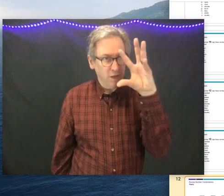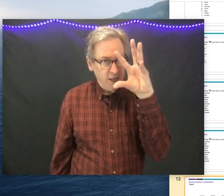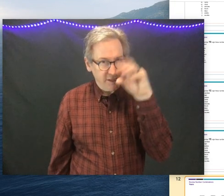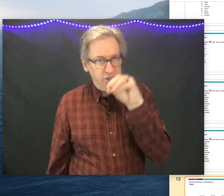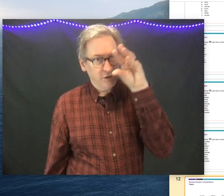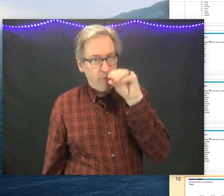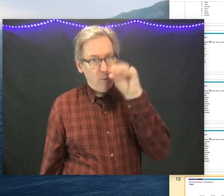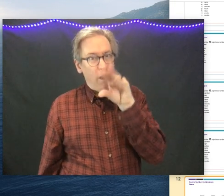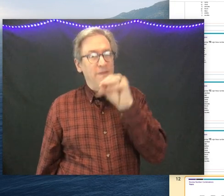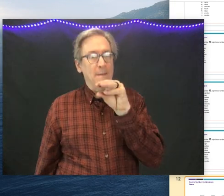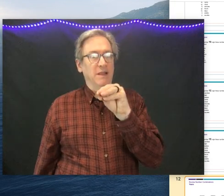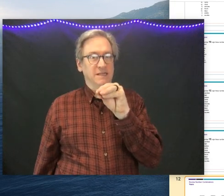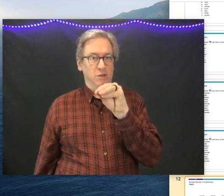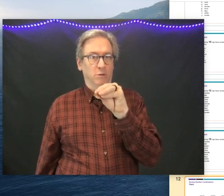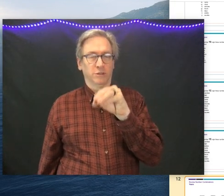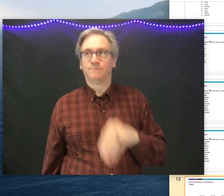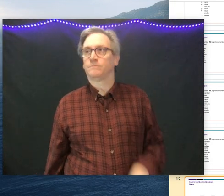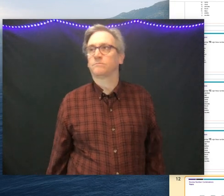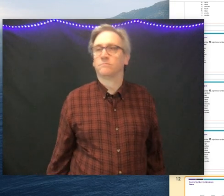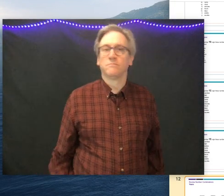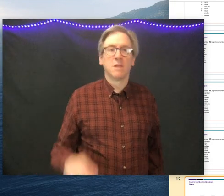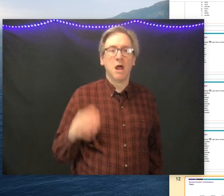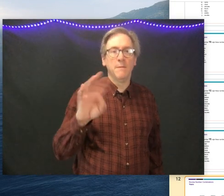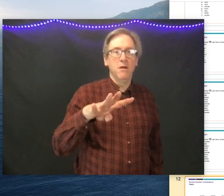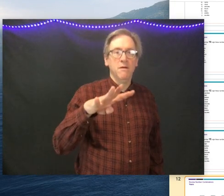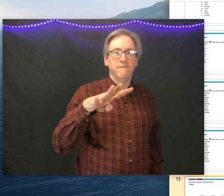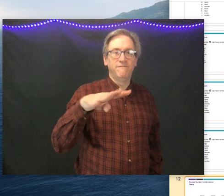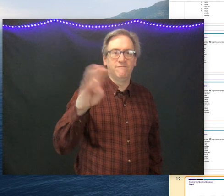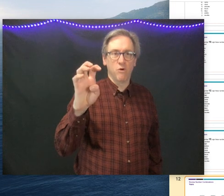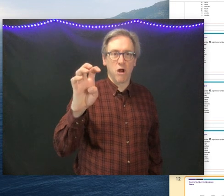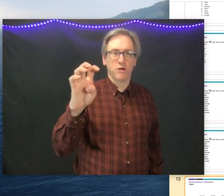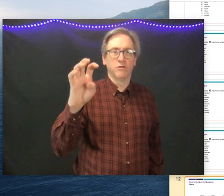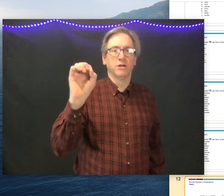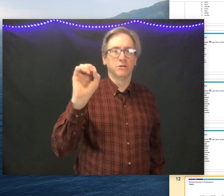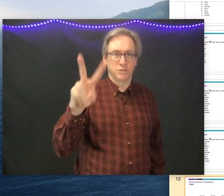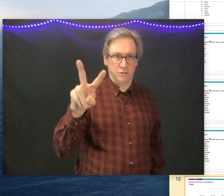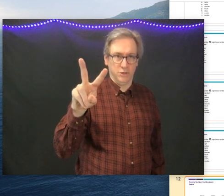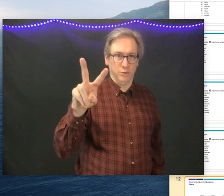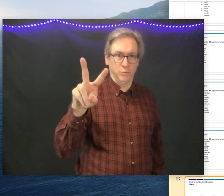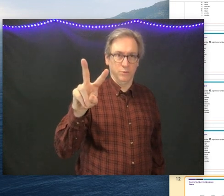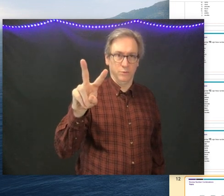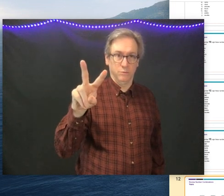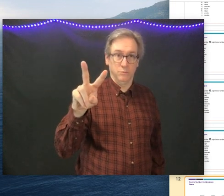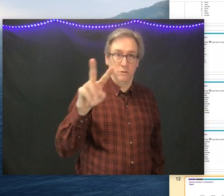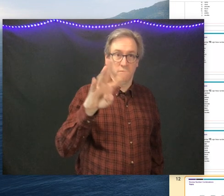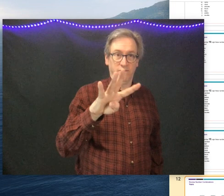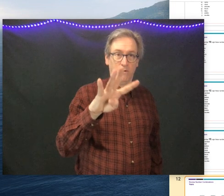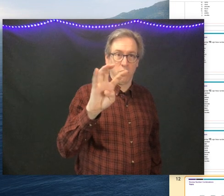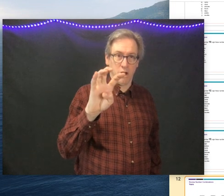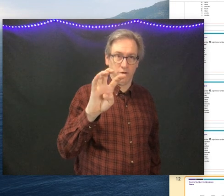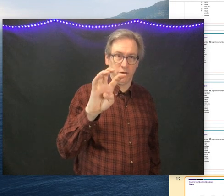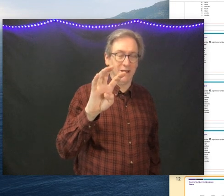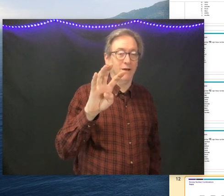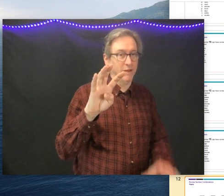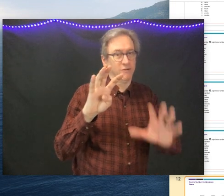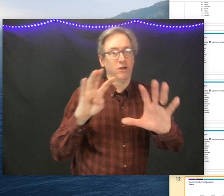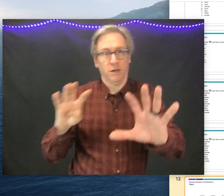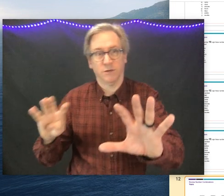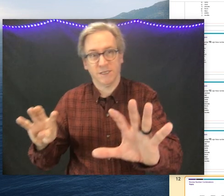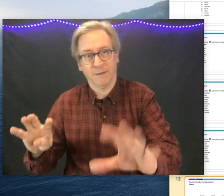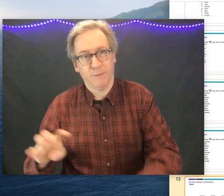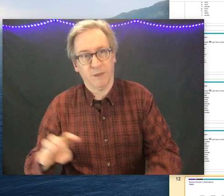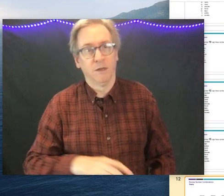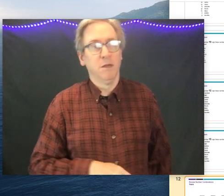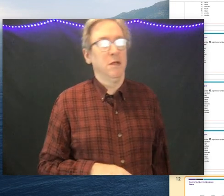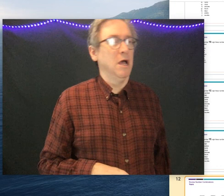but we want that placeholder. 400 2, 400. Well, we haven't gone to